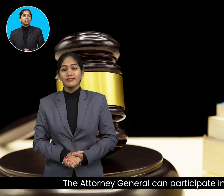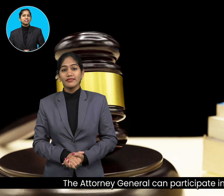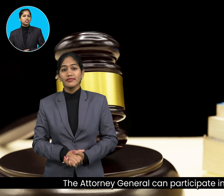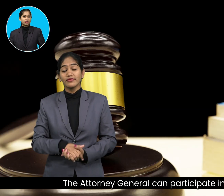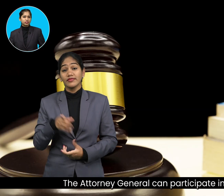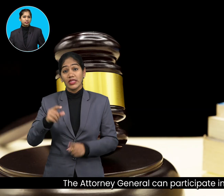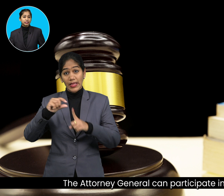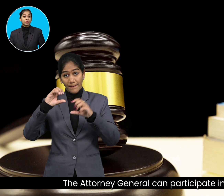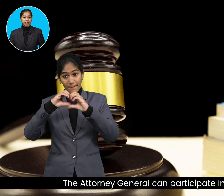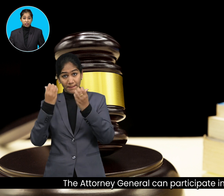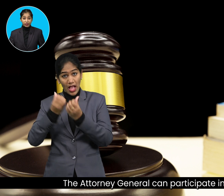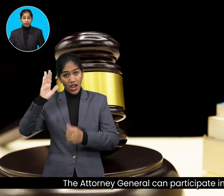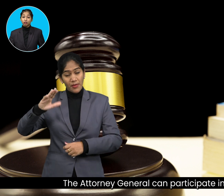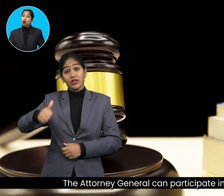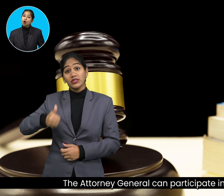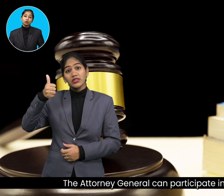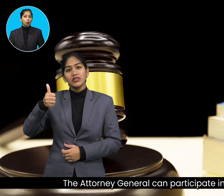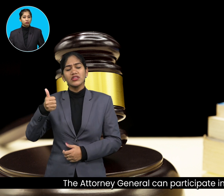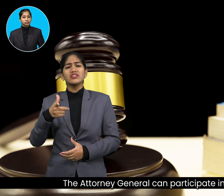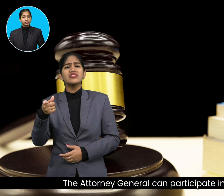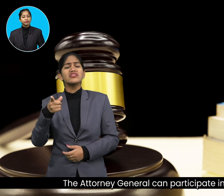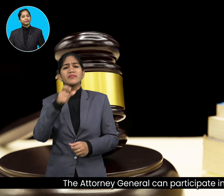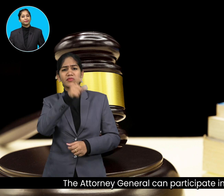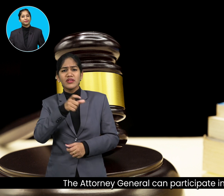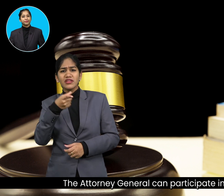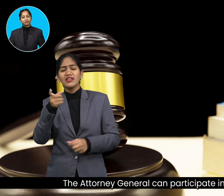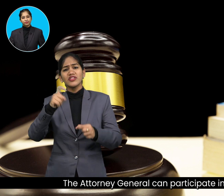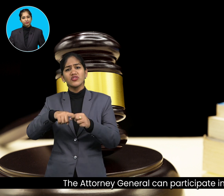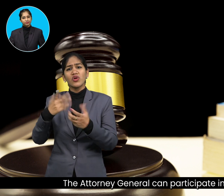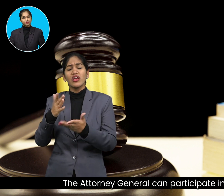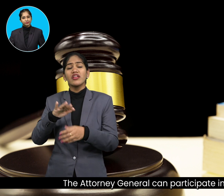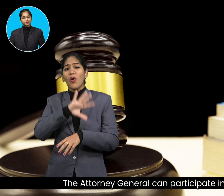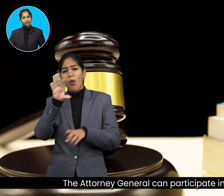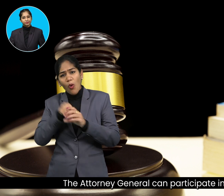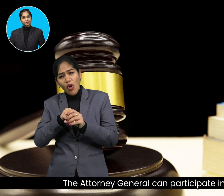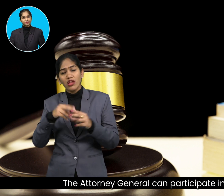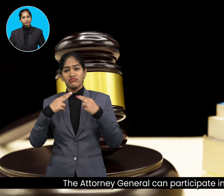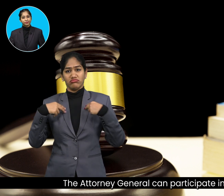The Attorney General can participate in all courts.